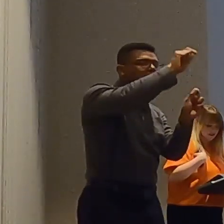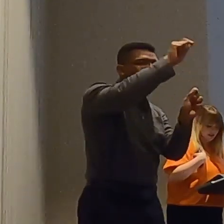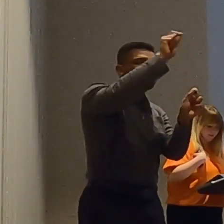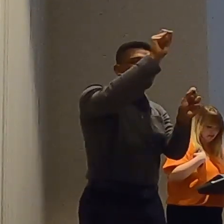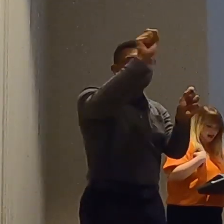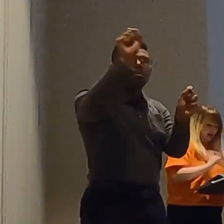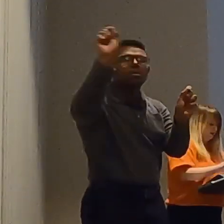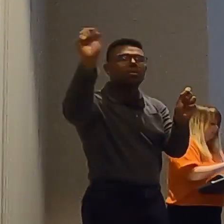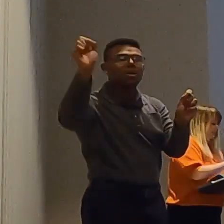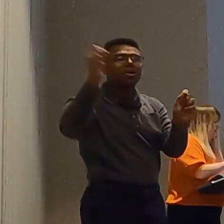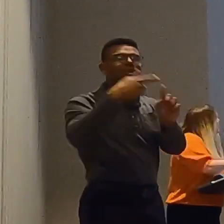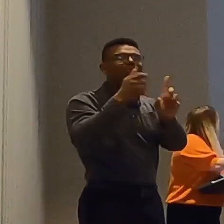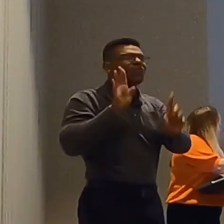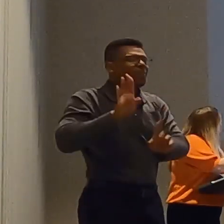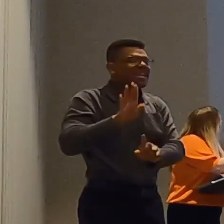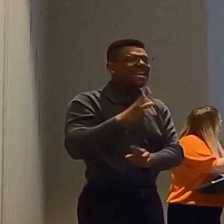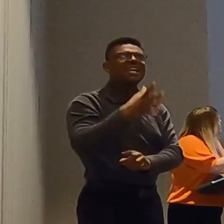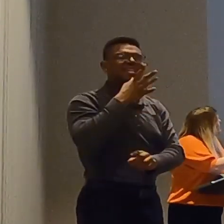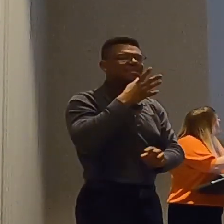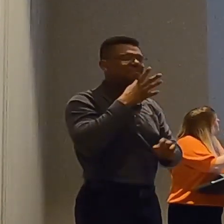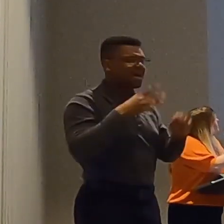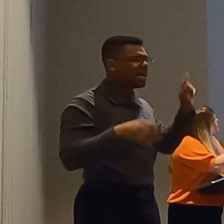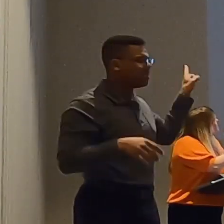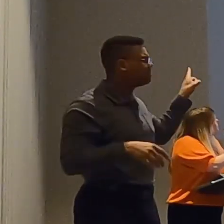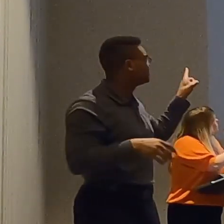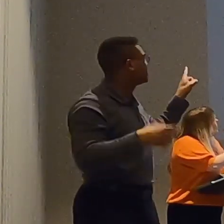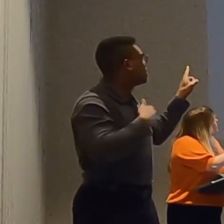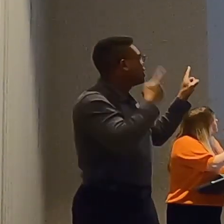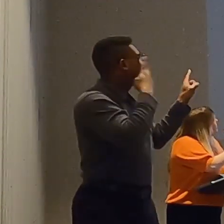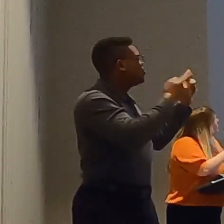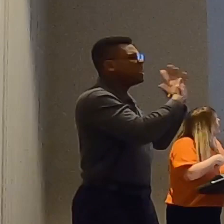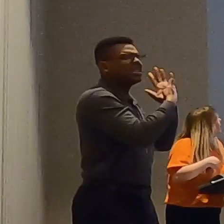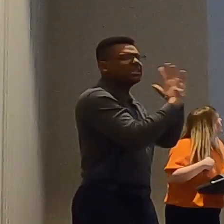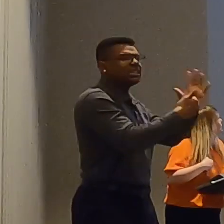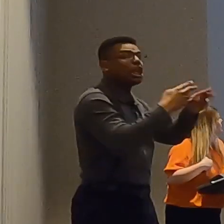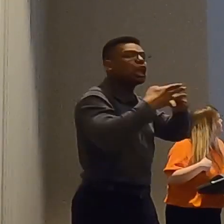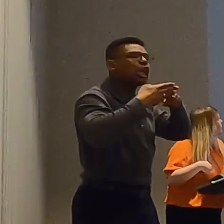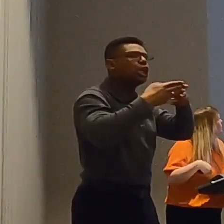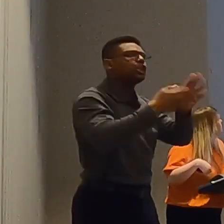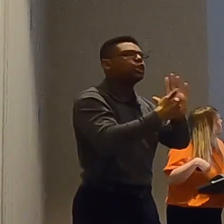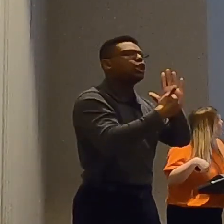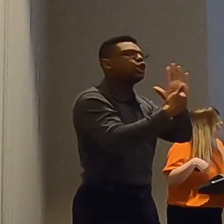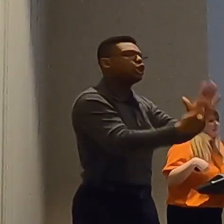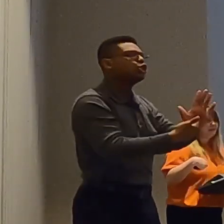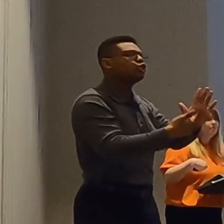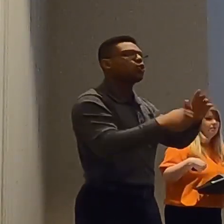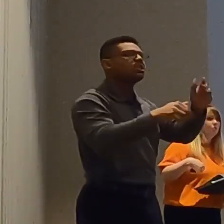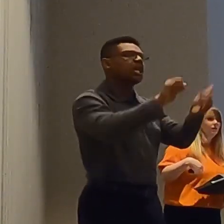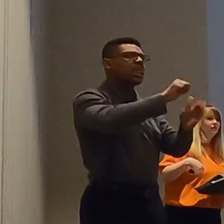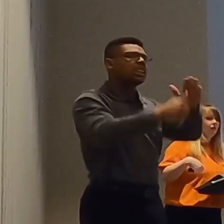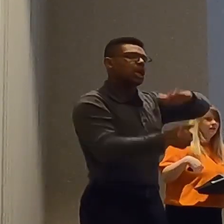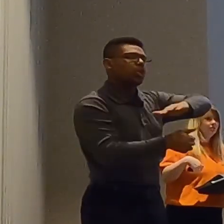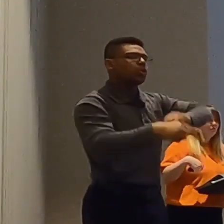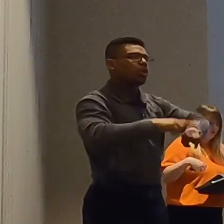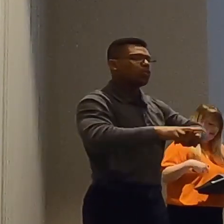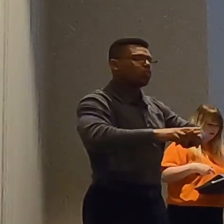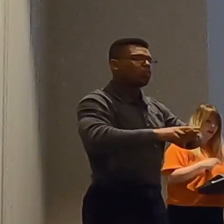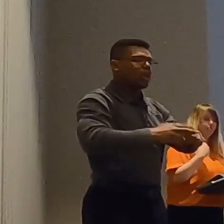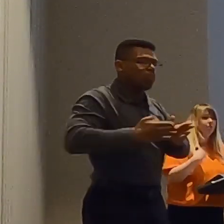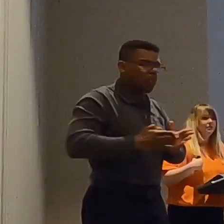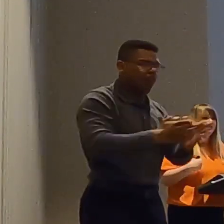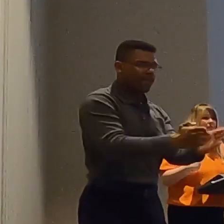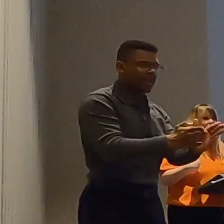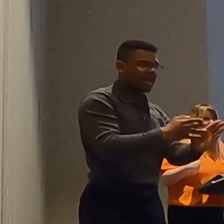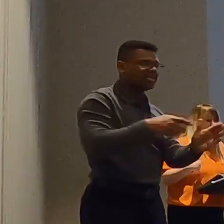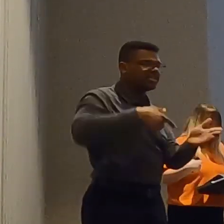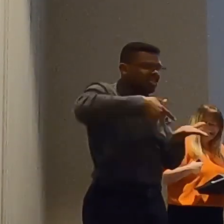Sabrina Nelson. And you can see that it depicts these Detroit Underground Railroad paths that people would have crossed through that